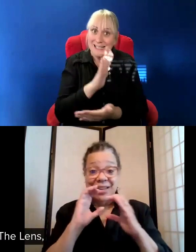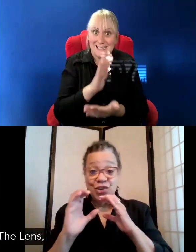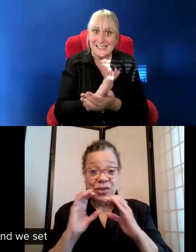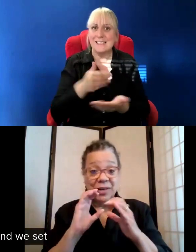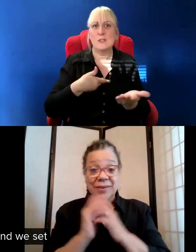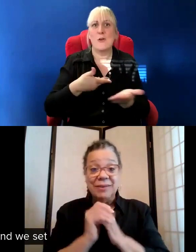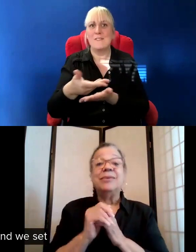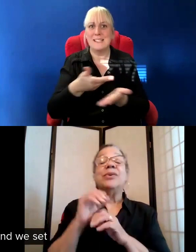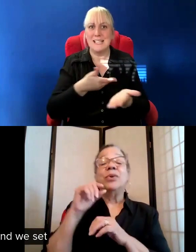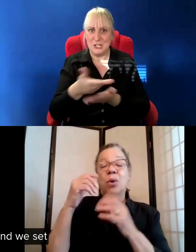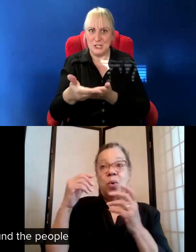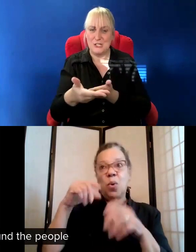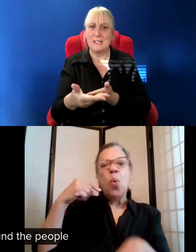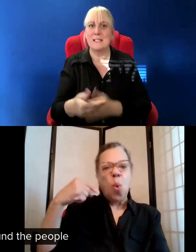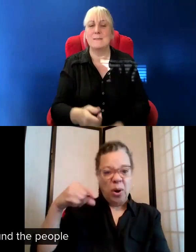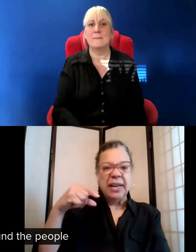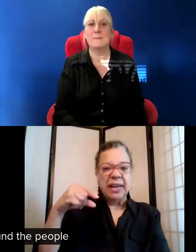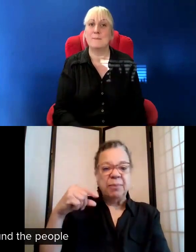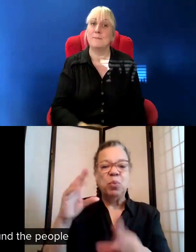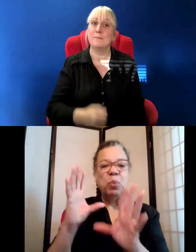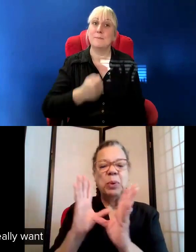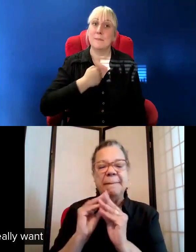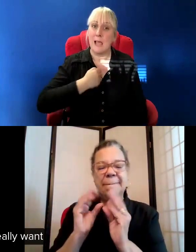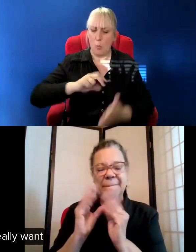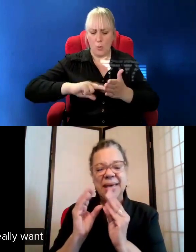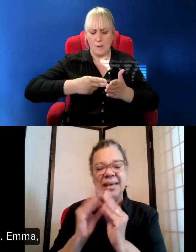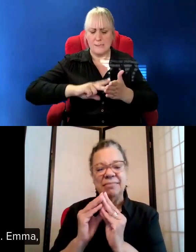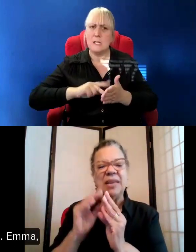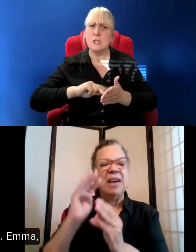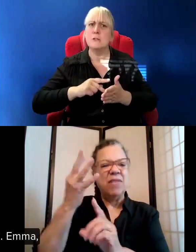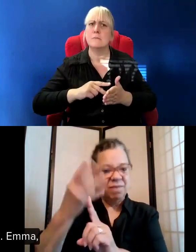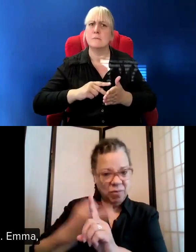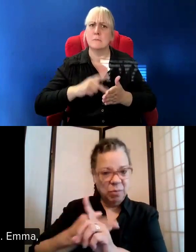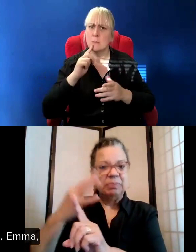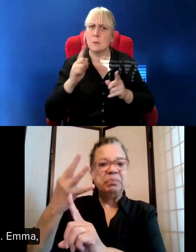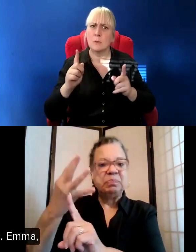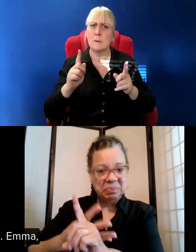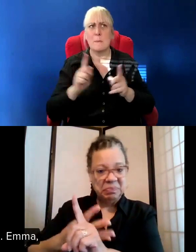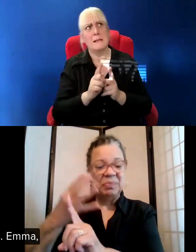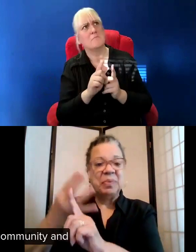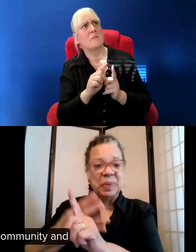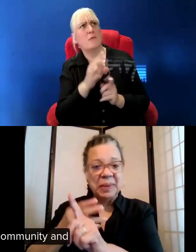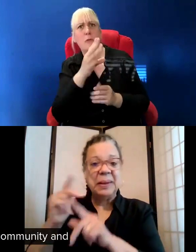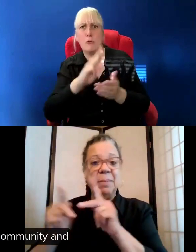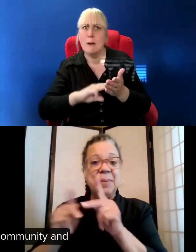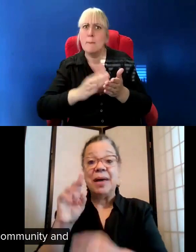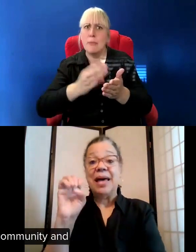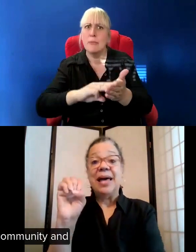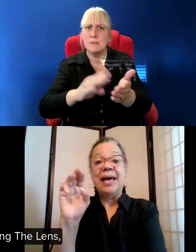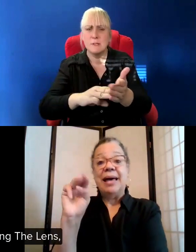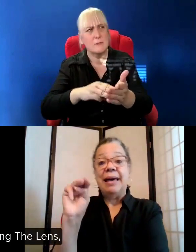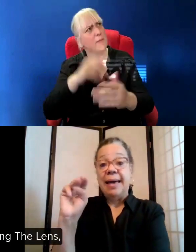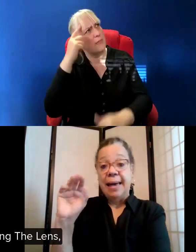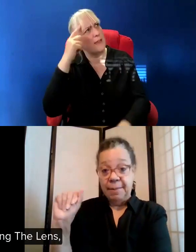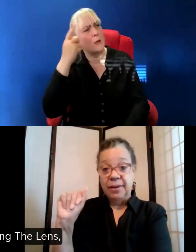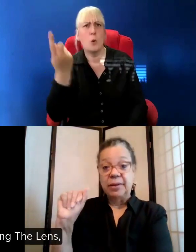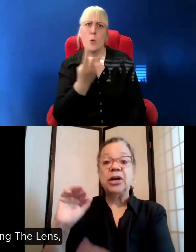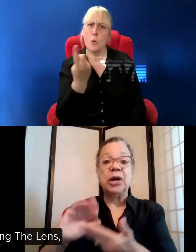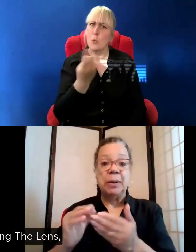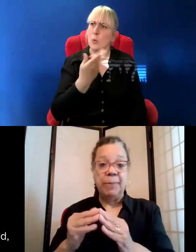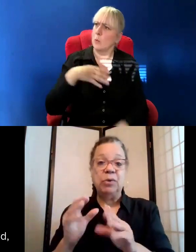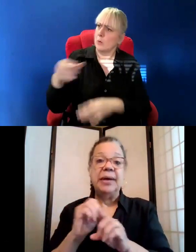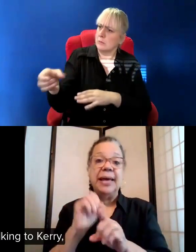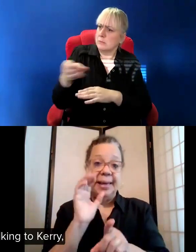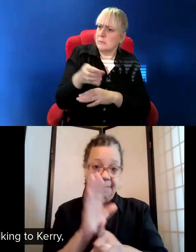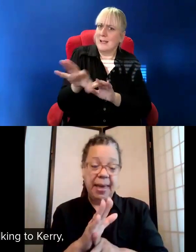Tilting the Lens, we meet and we set objectives around the people that we really want to talk to. Emma, who leads on community and impact at Tilting